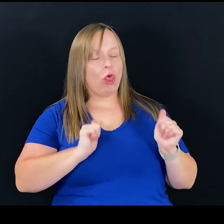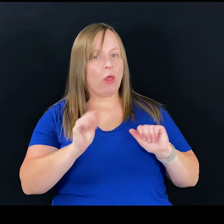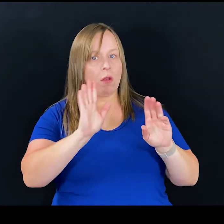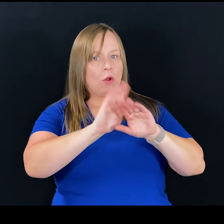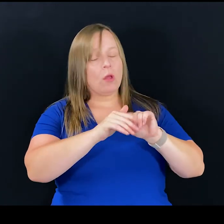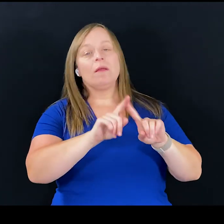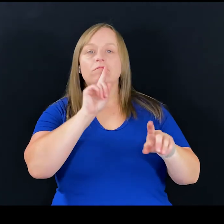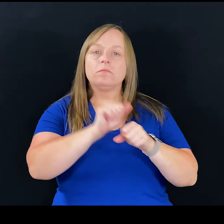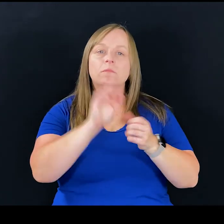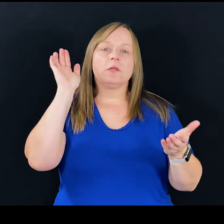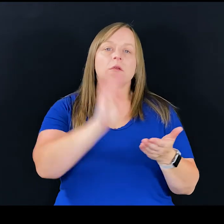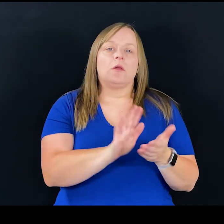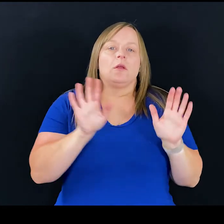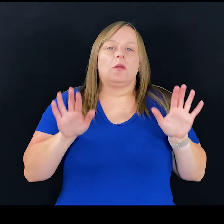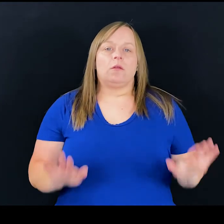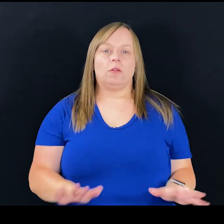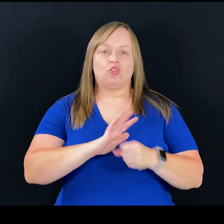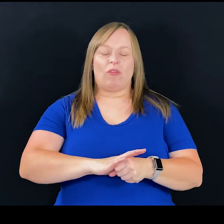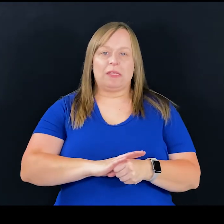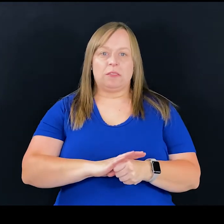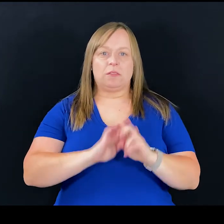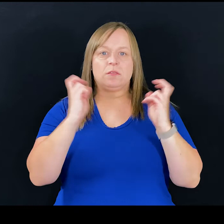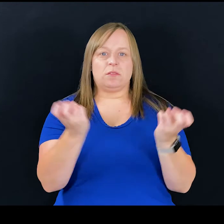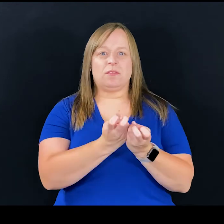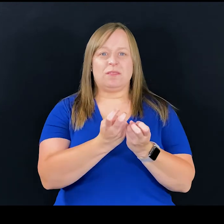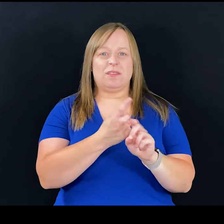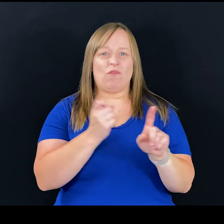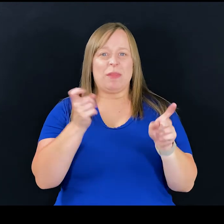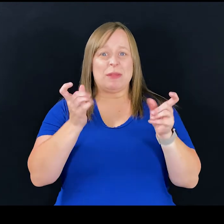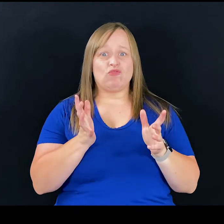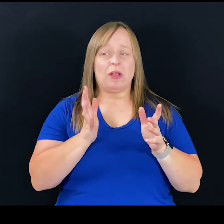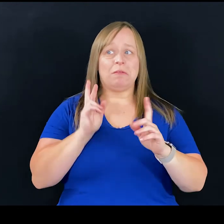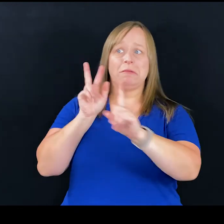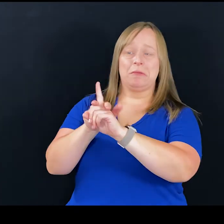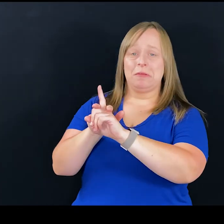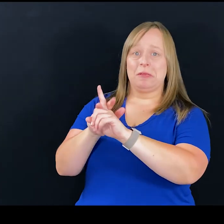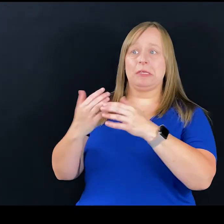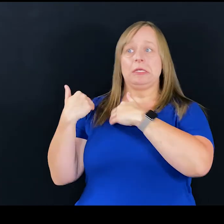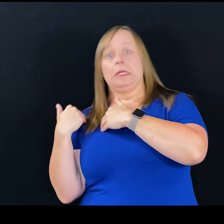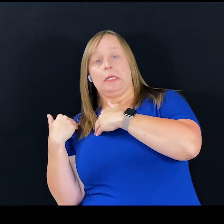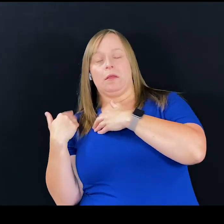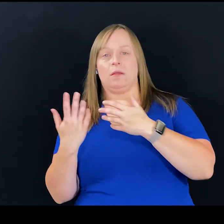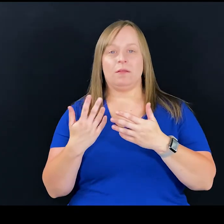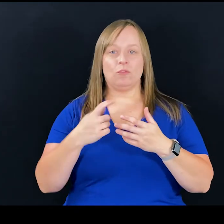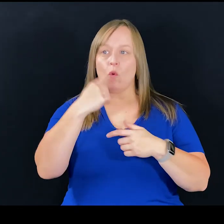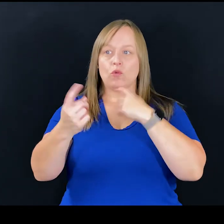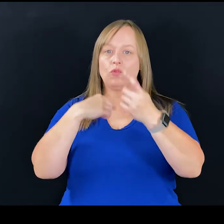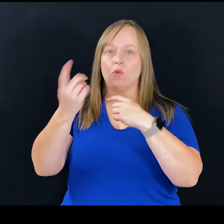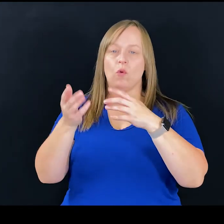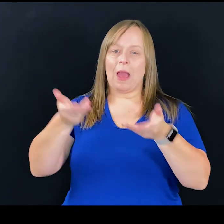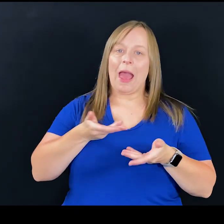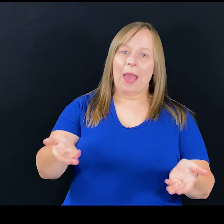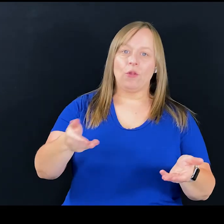show, can alleviate all of that stress that often comes on the administrator. The administrator's the one who's